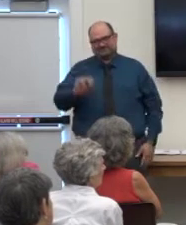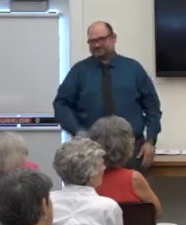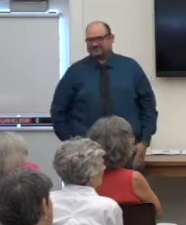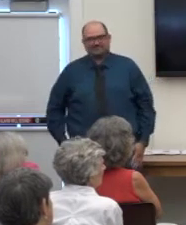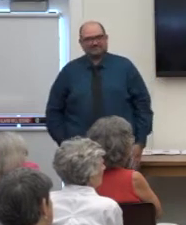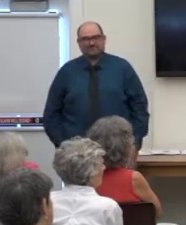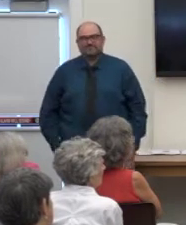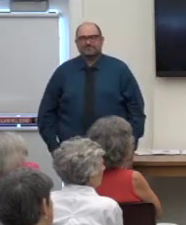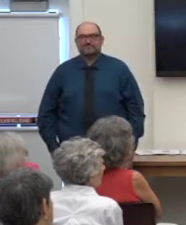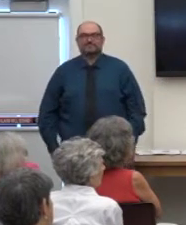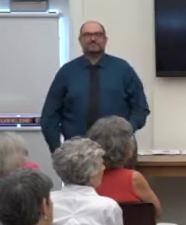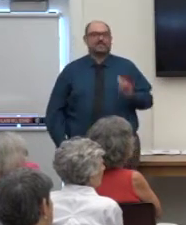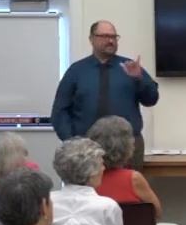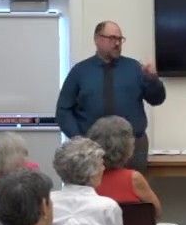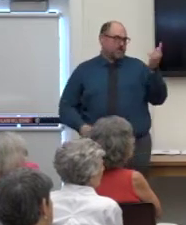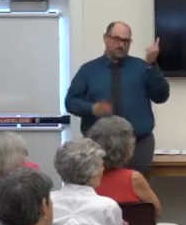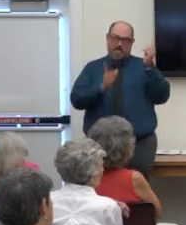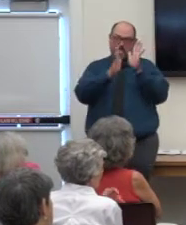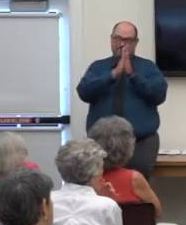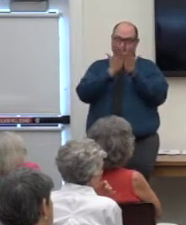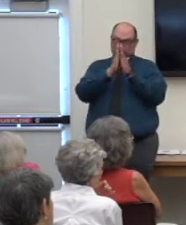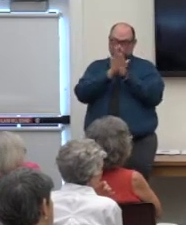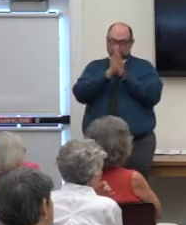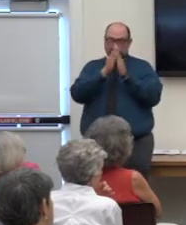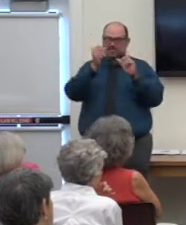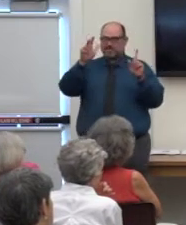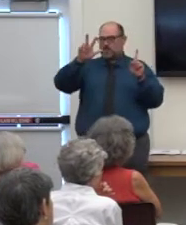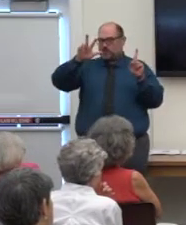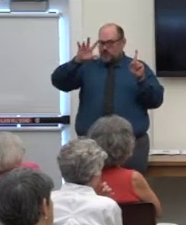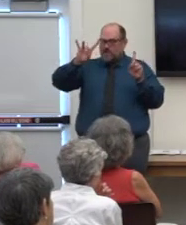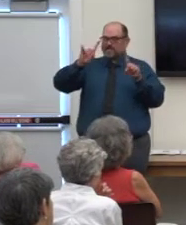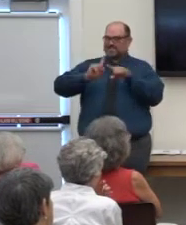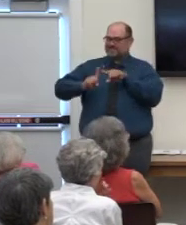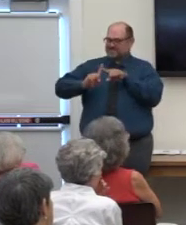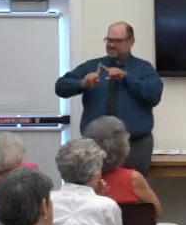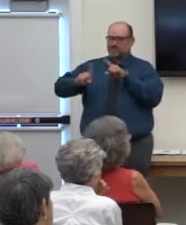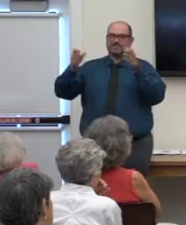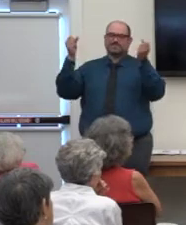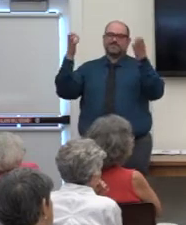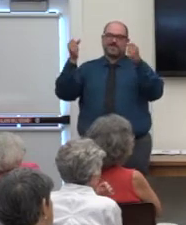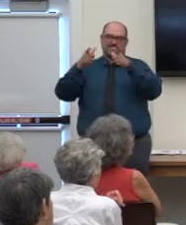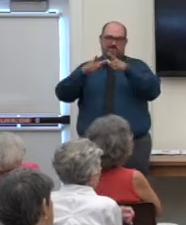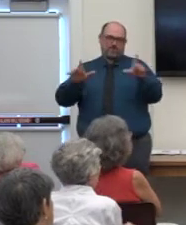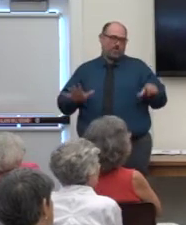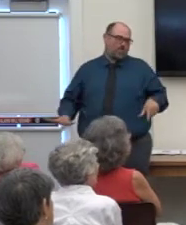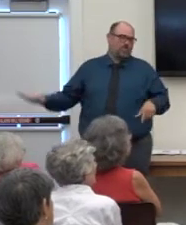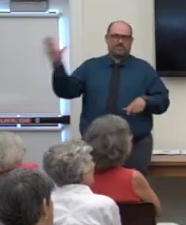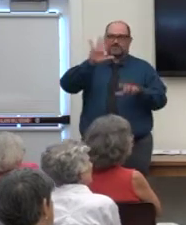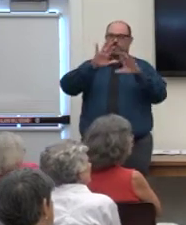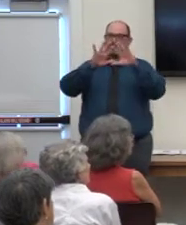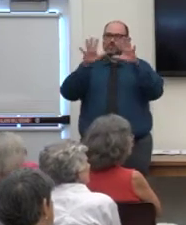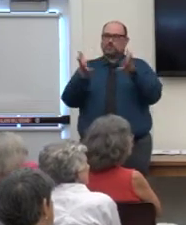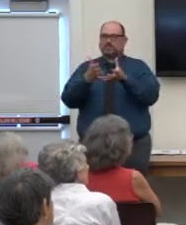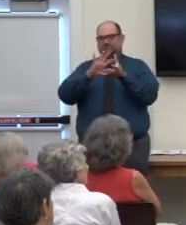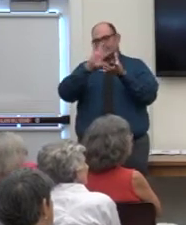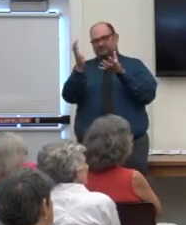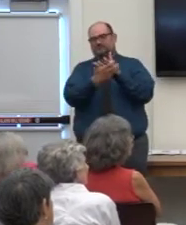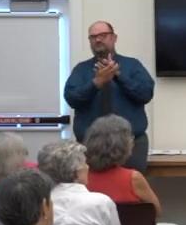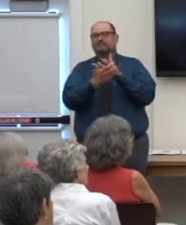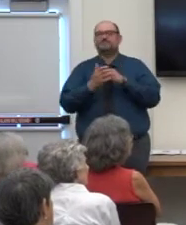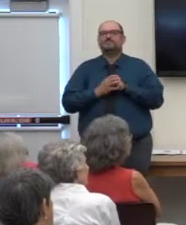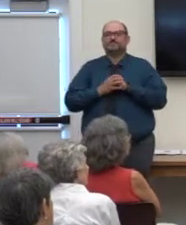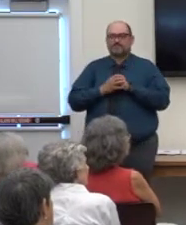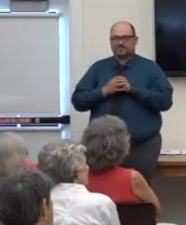analyzes 38 different sign languages from around the world, but there are 250 known sign languages being used to this day. So